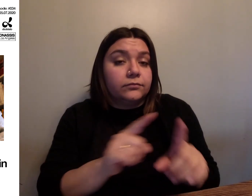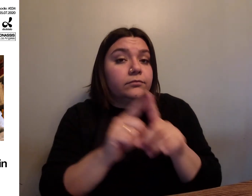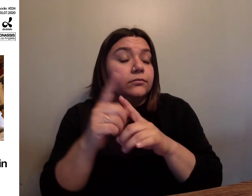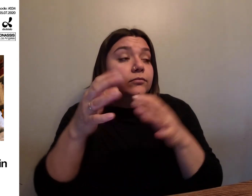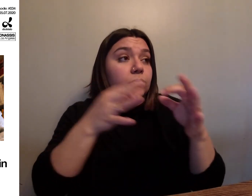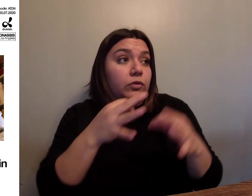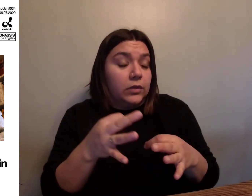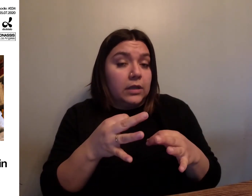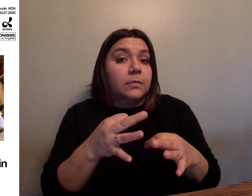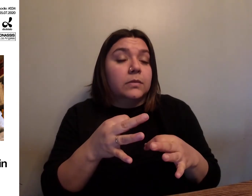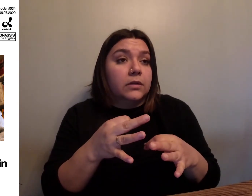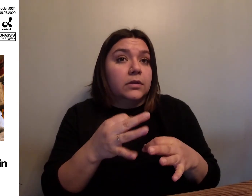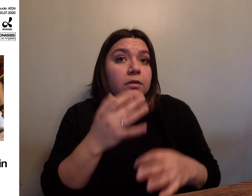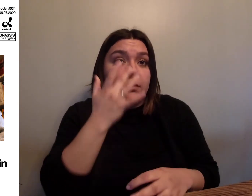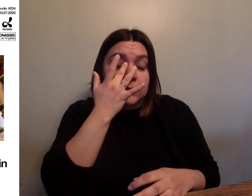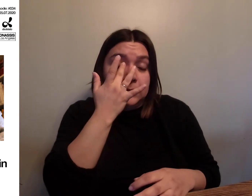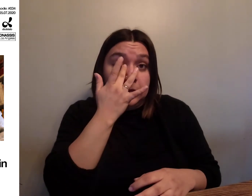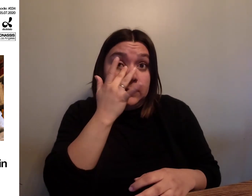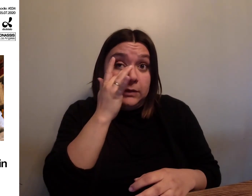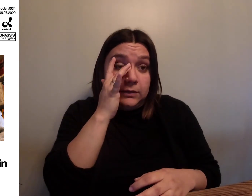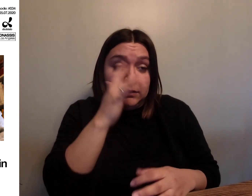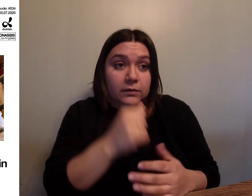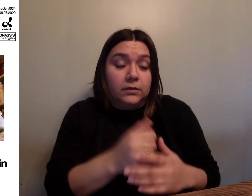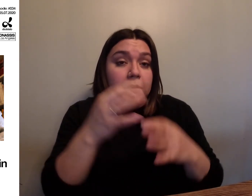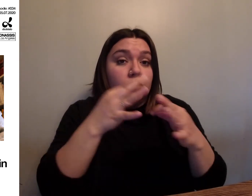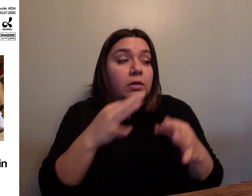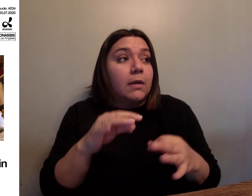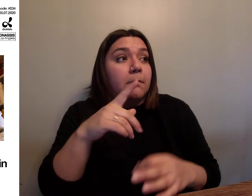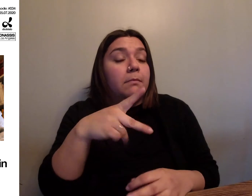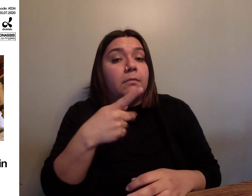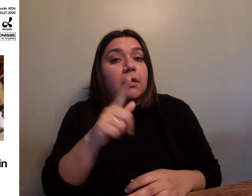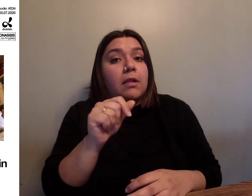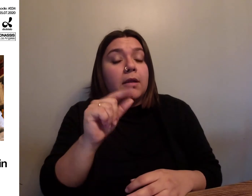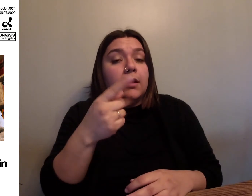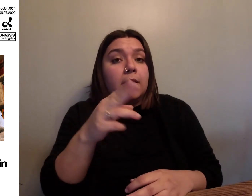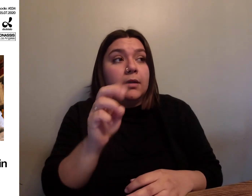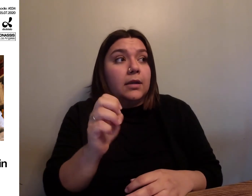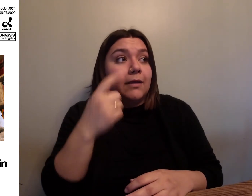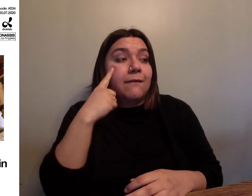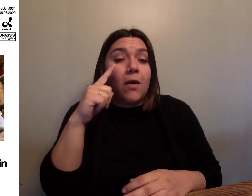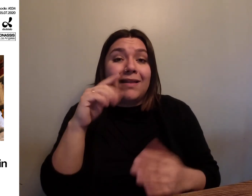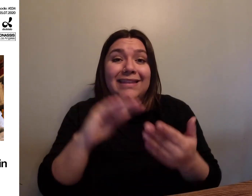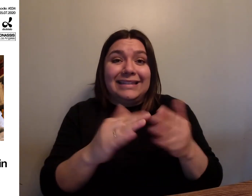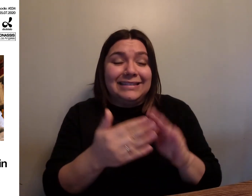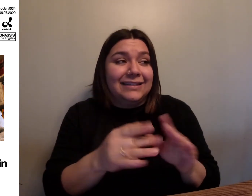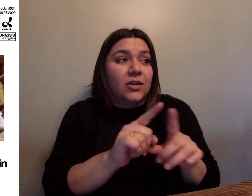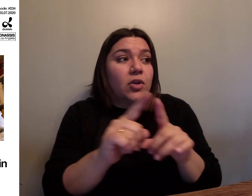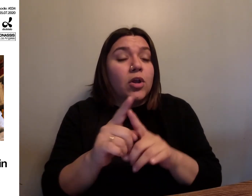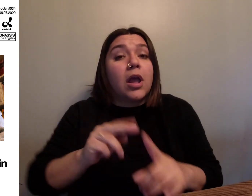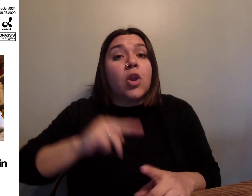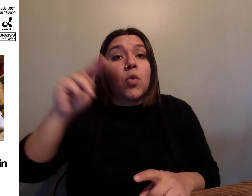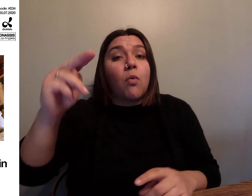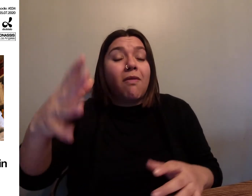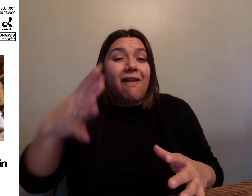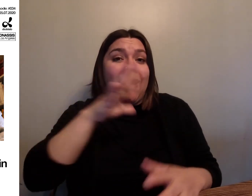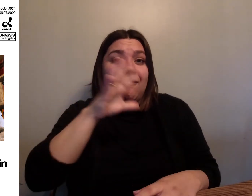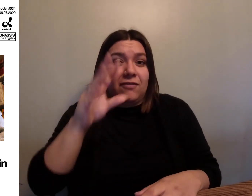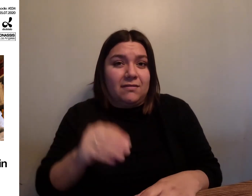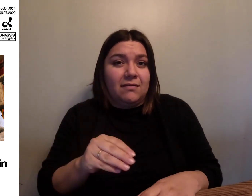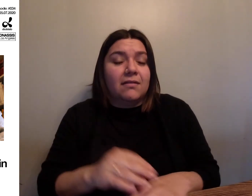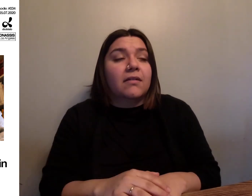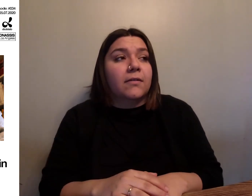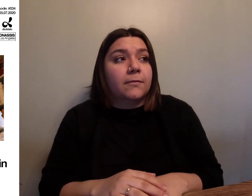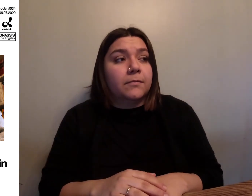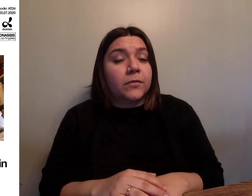describes fictionally a plague in so-called in a city in North Africa, Oran.